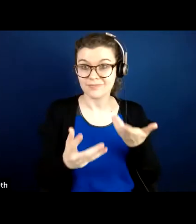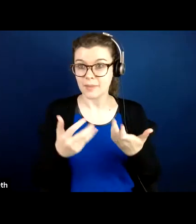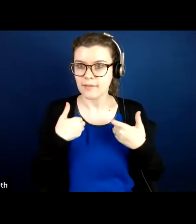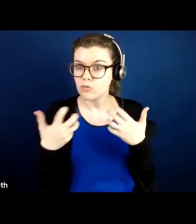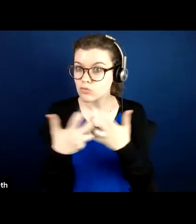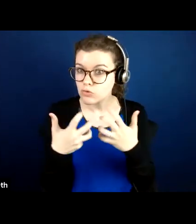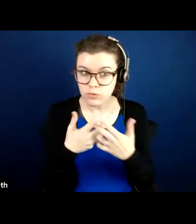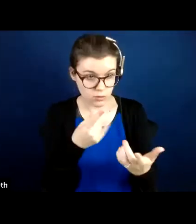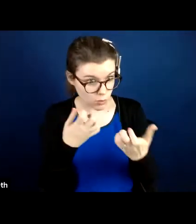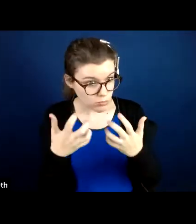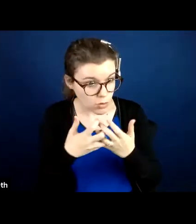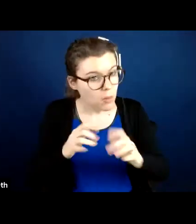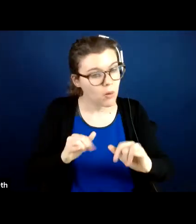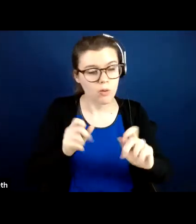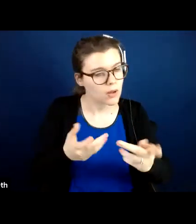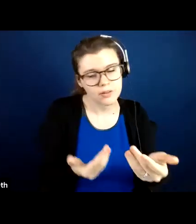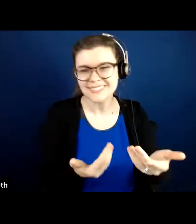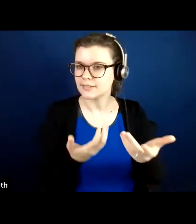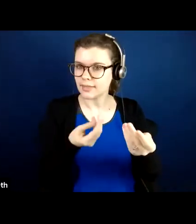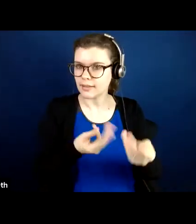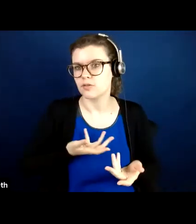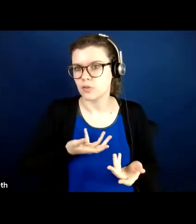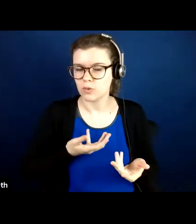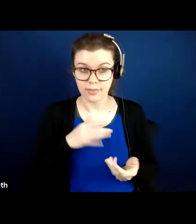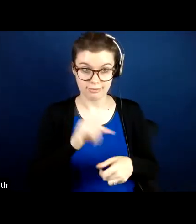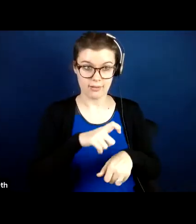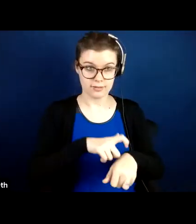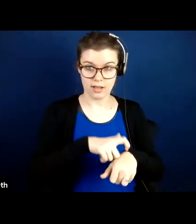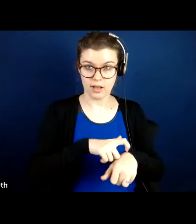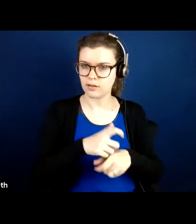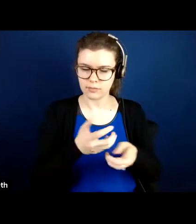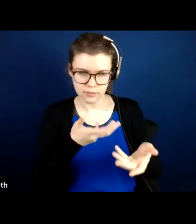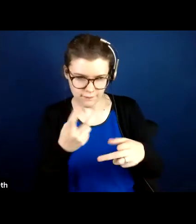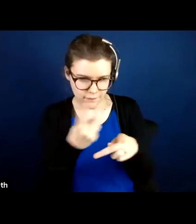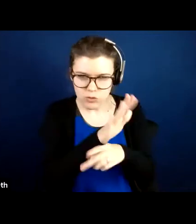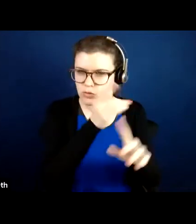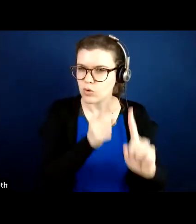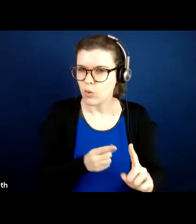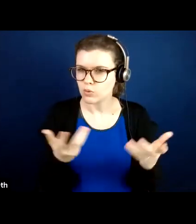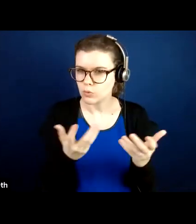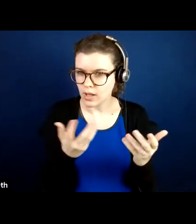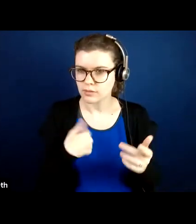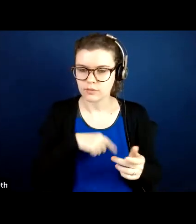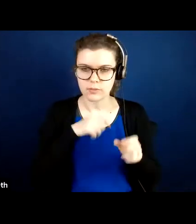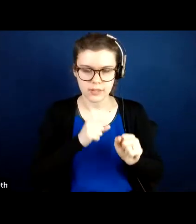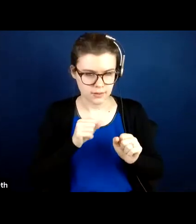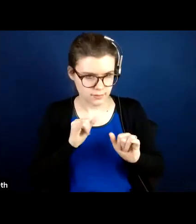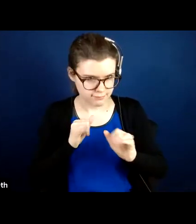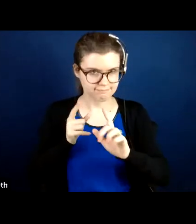a roommate? This is our time to determine those goals so that we are working towards